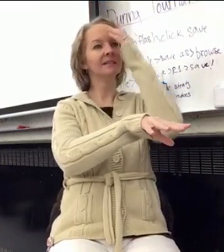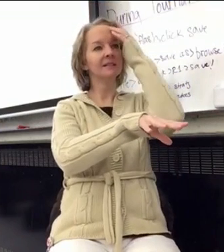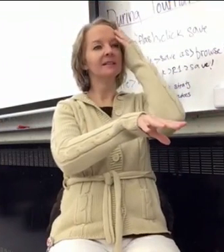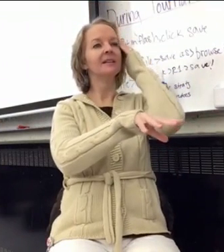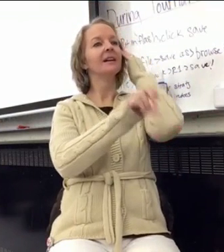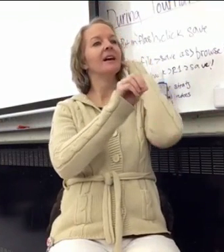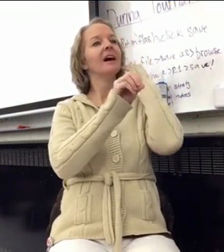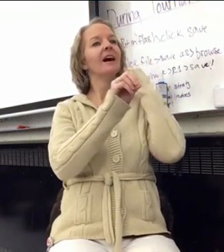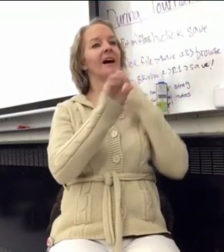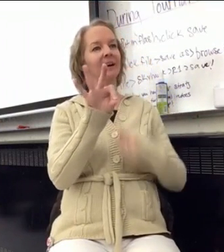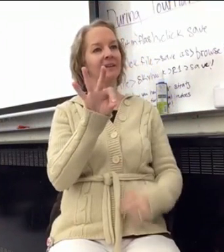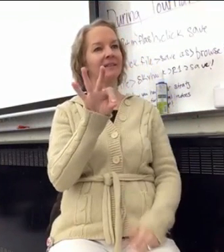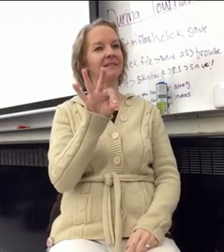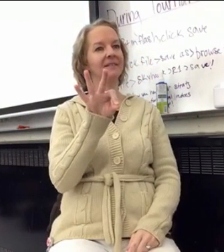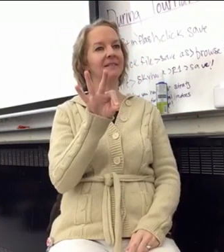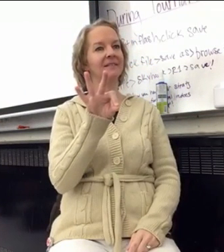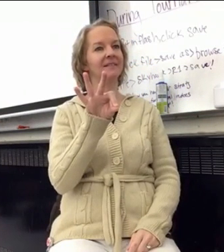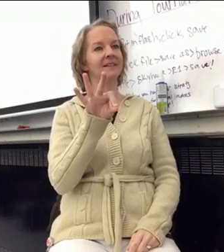of